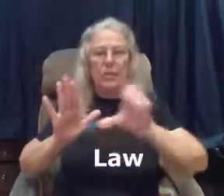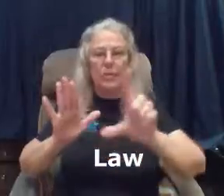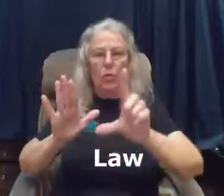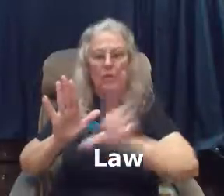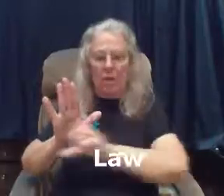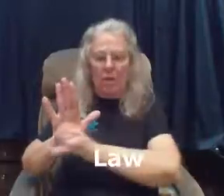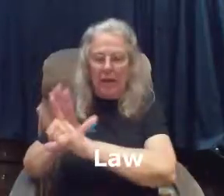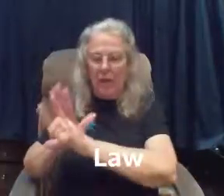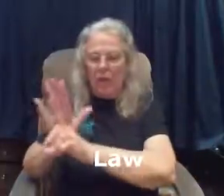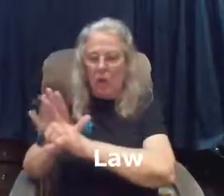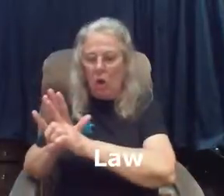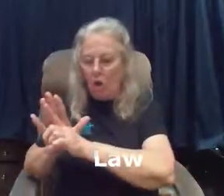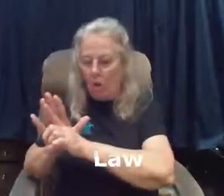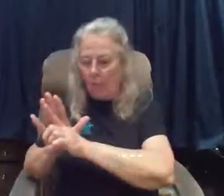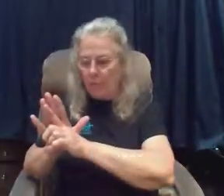but with the L hand for law.